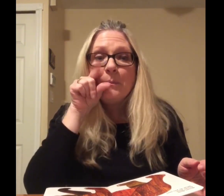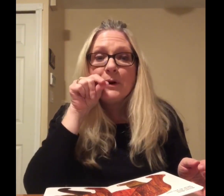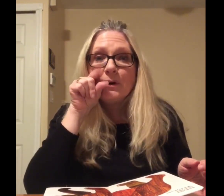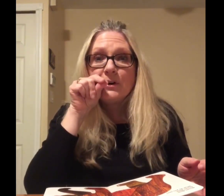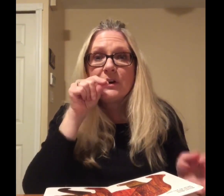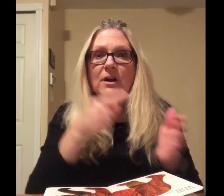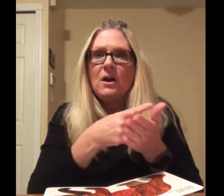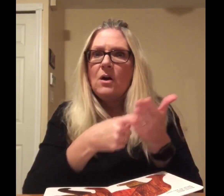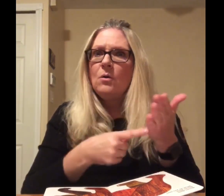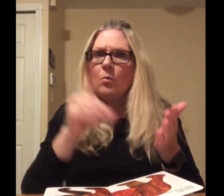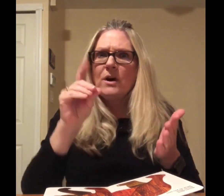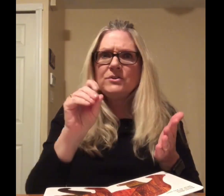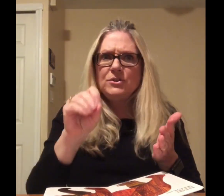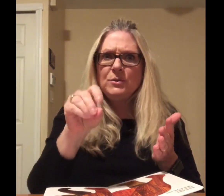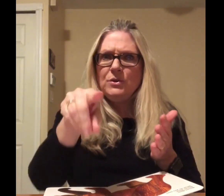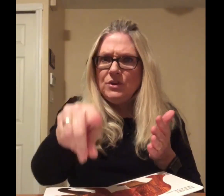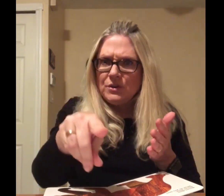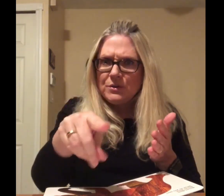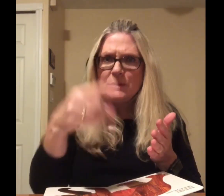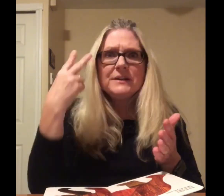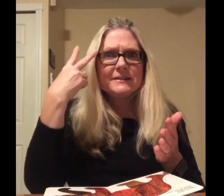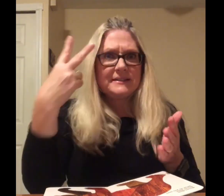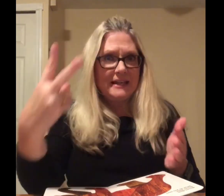bird, what do you see?